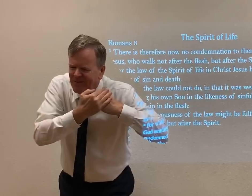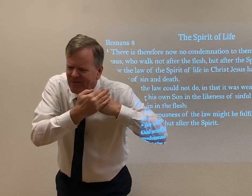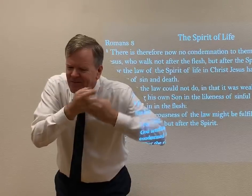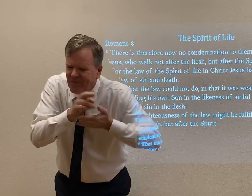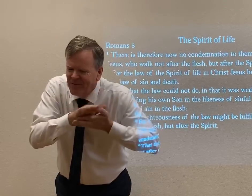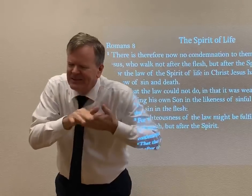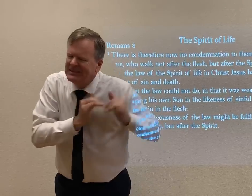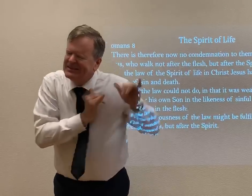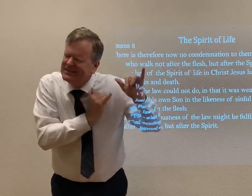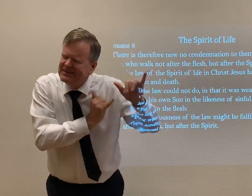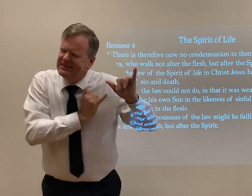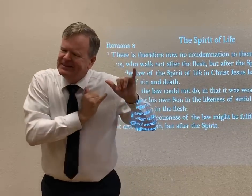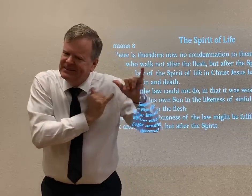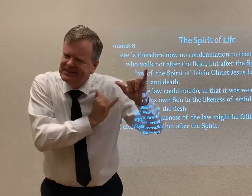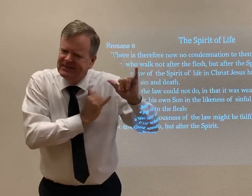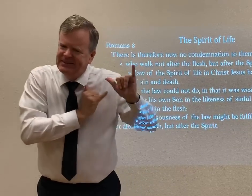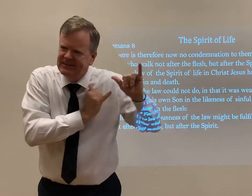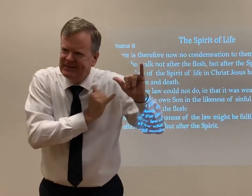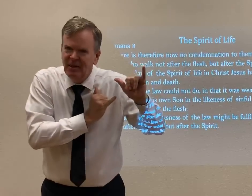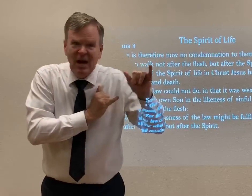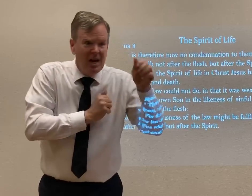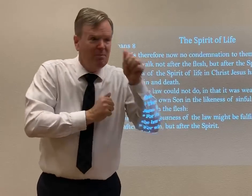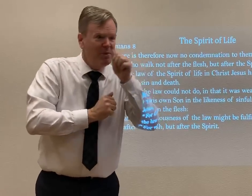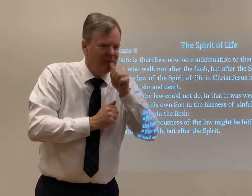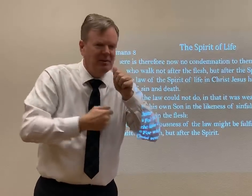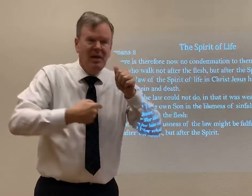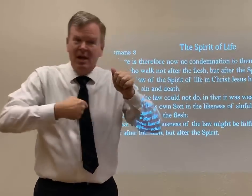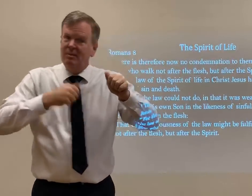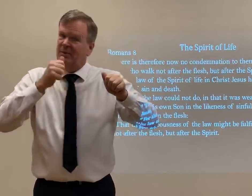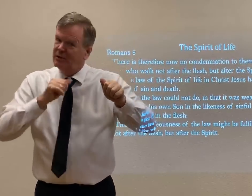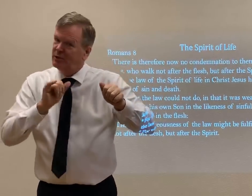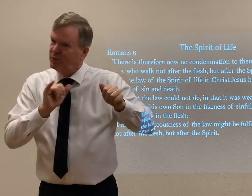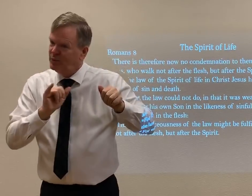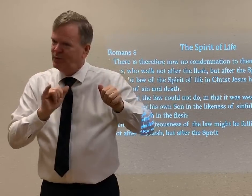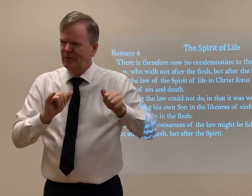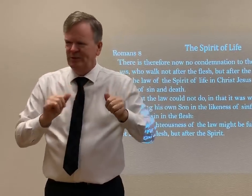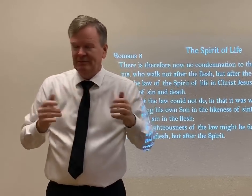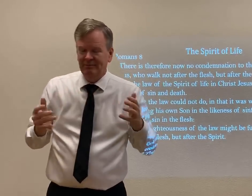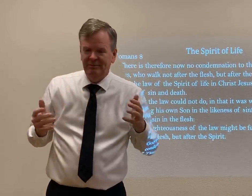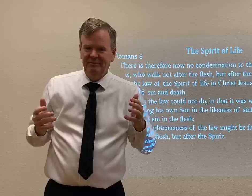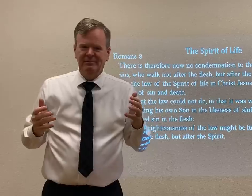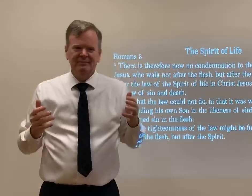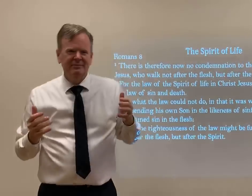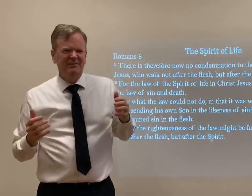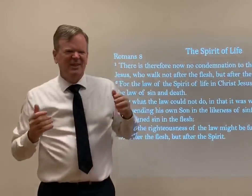with it. That Holy Ghost is in you, and that Holy Ghost serves as that anchor for you. Okay?